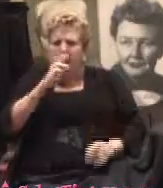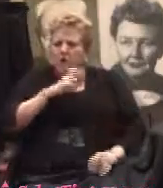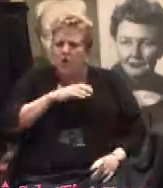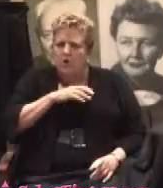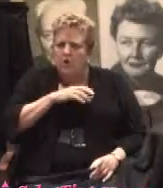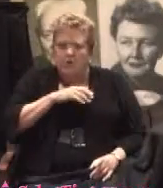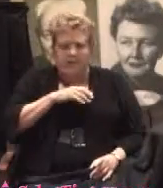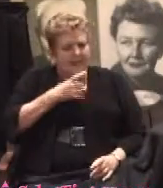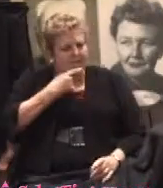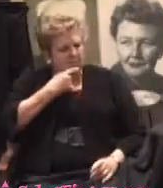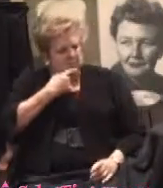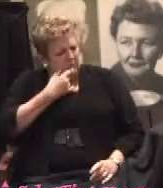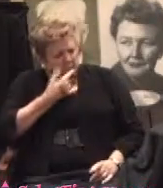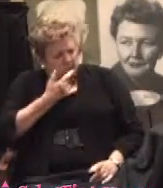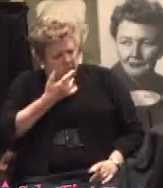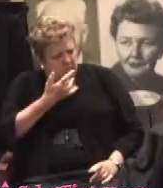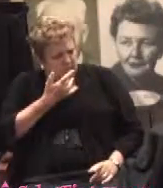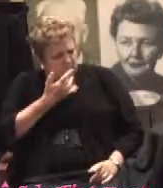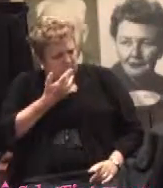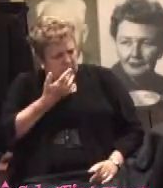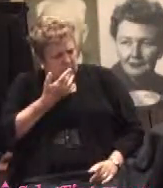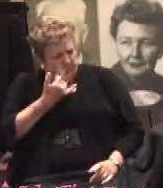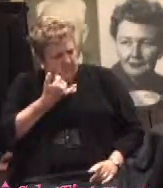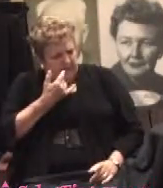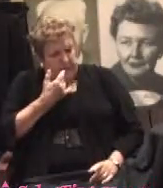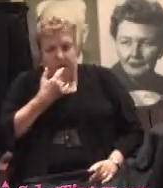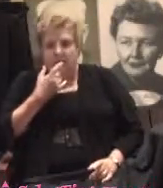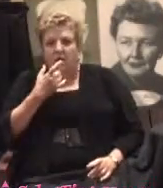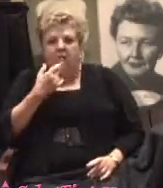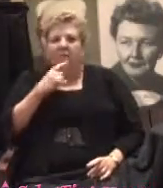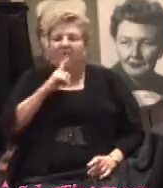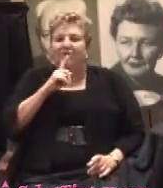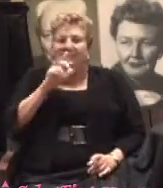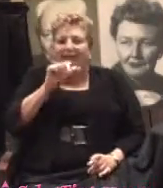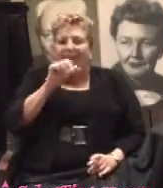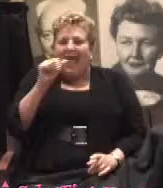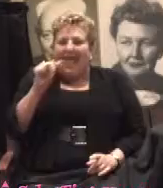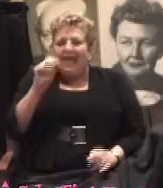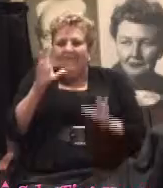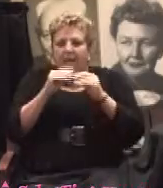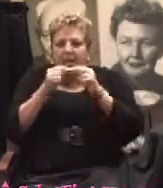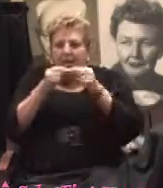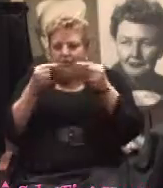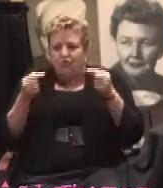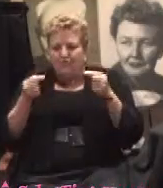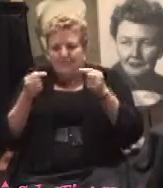said, "What's that?" And he said, "There's an AA meeting right across the street from where you're standing. It starts in about 15